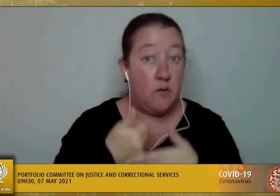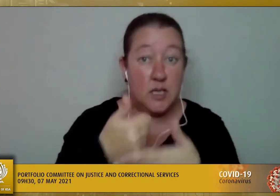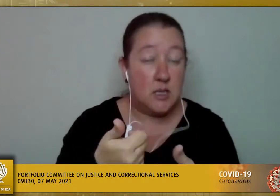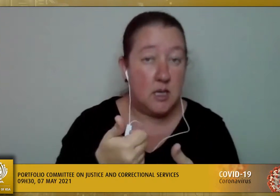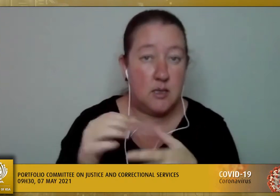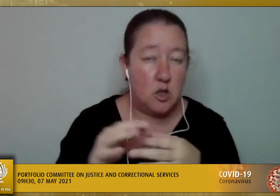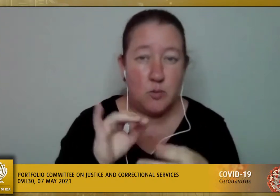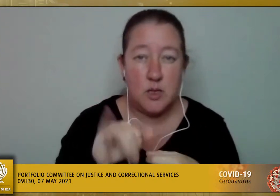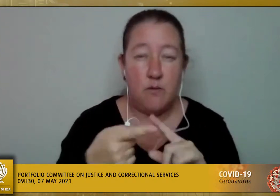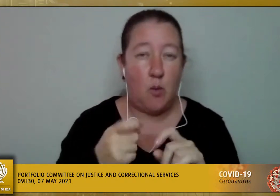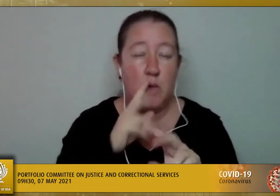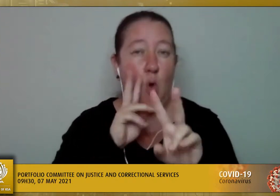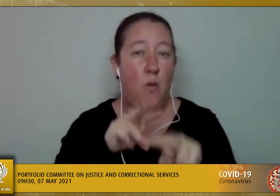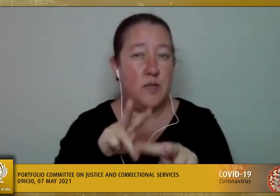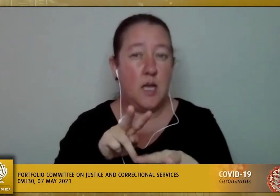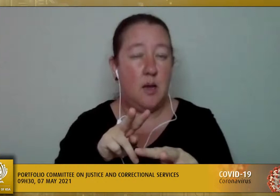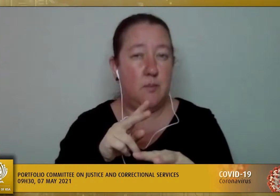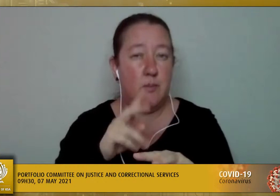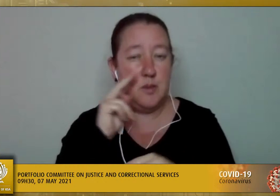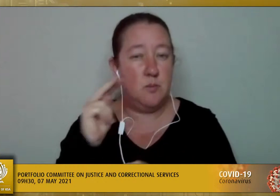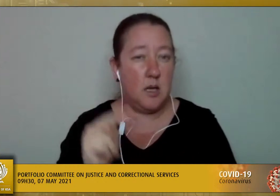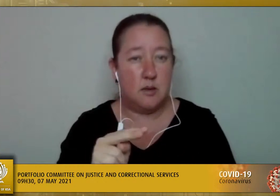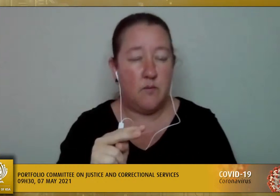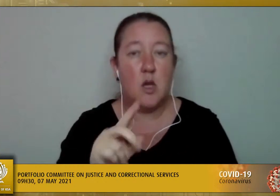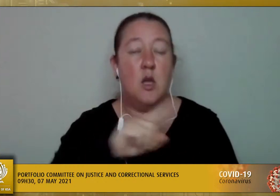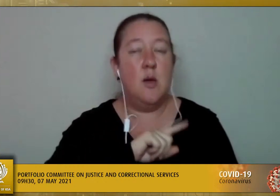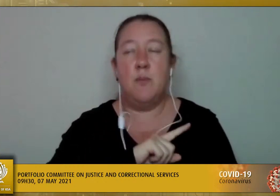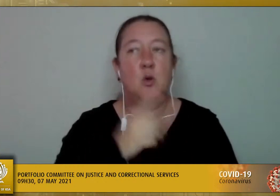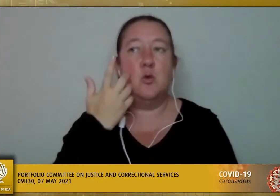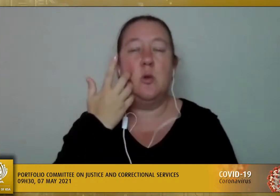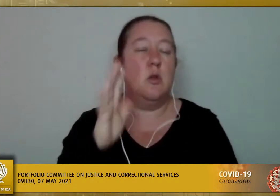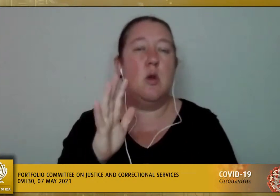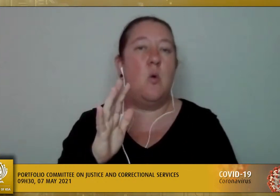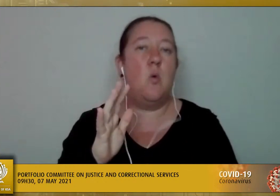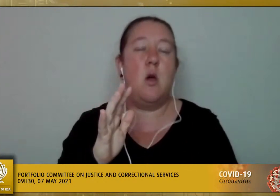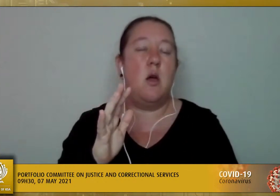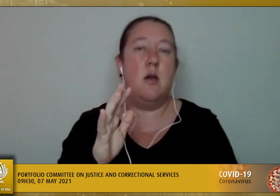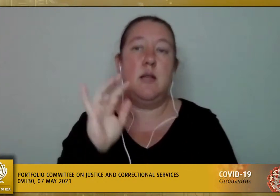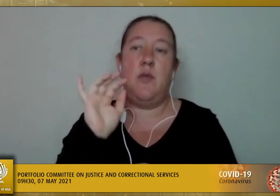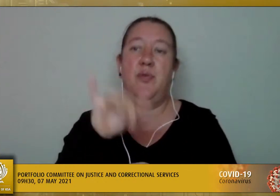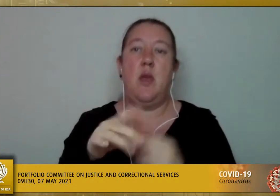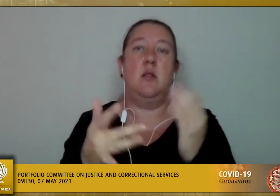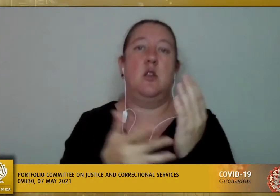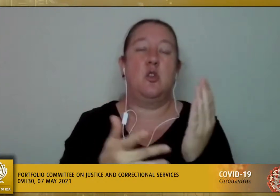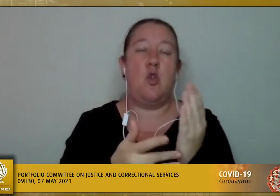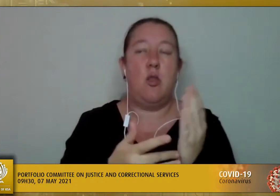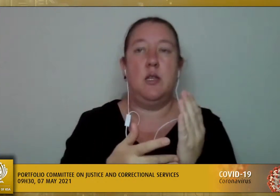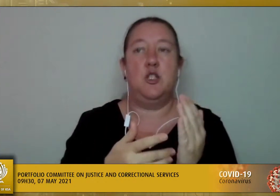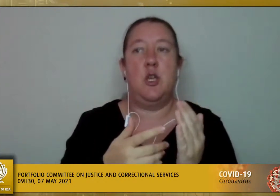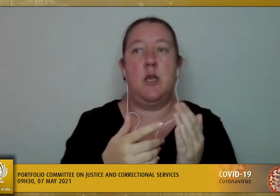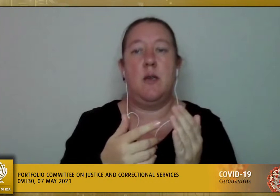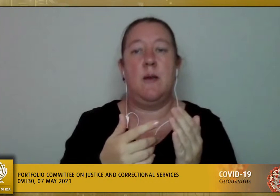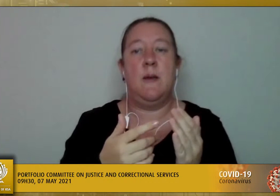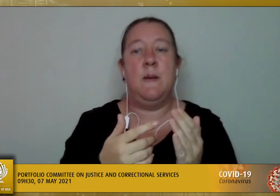regard from an oversight perspective because we don't want that technology those